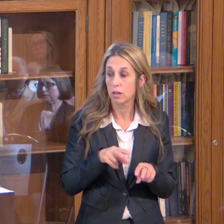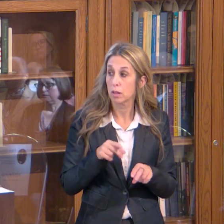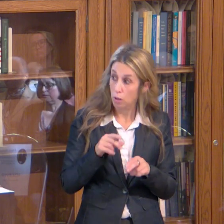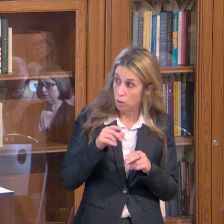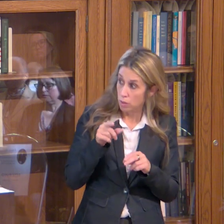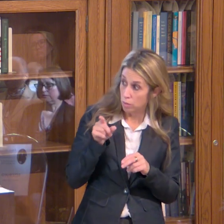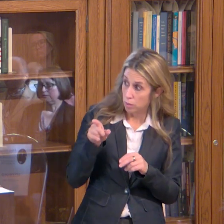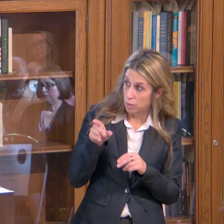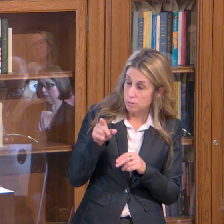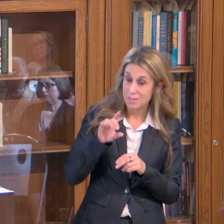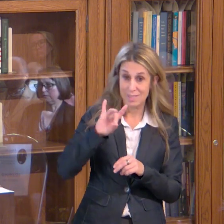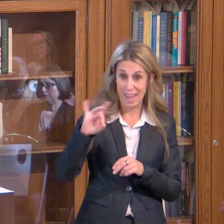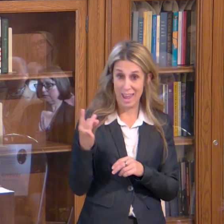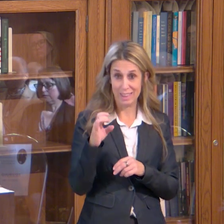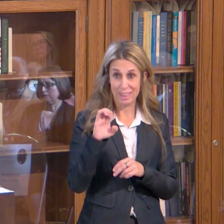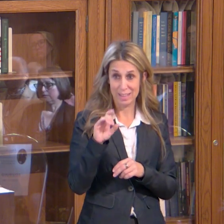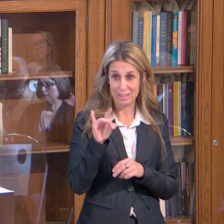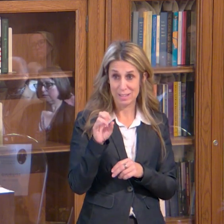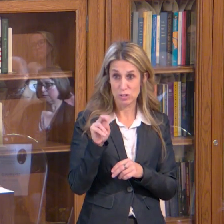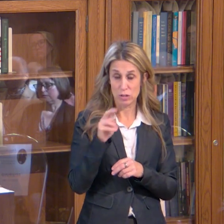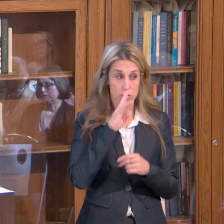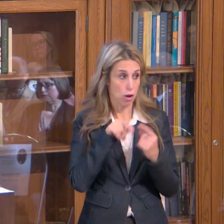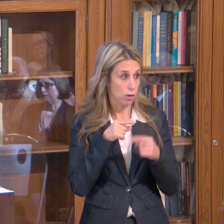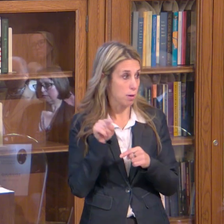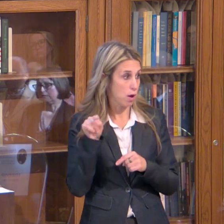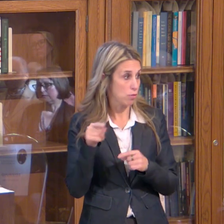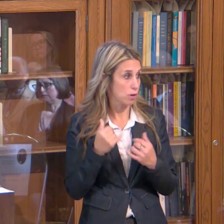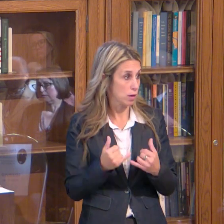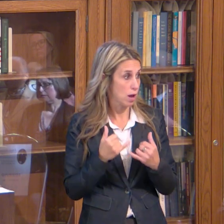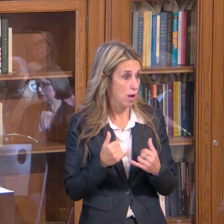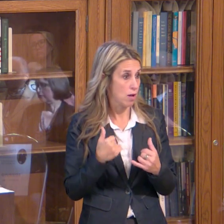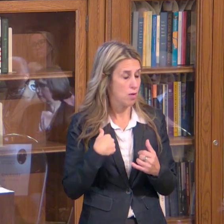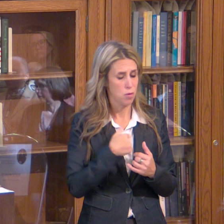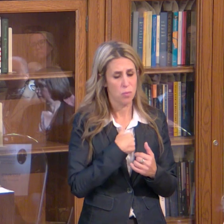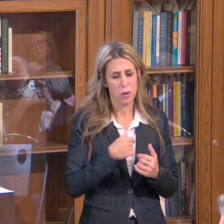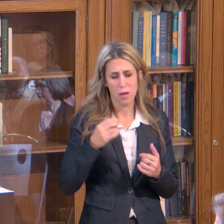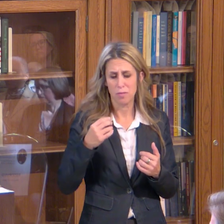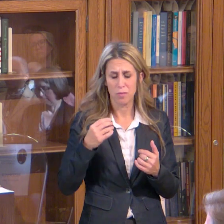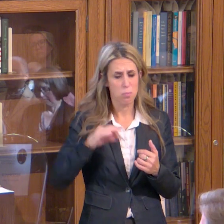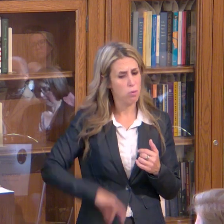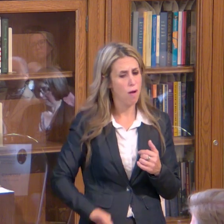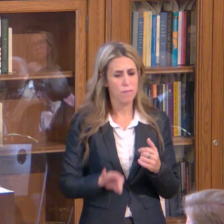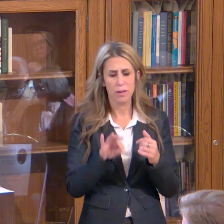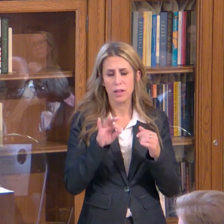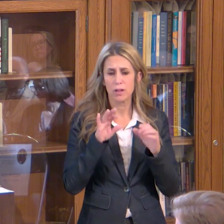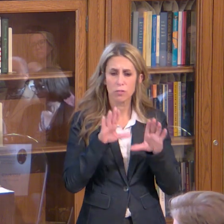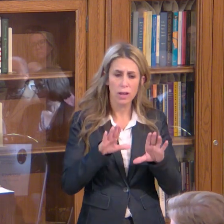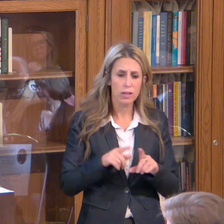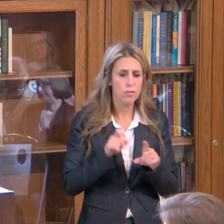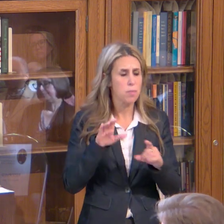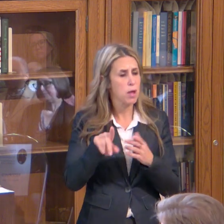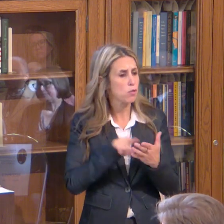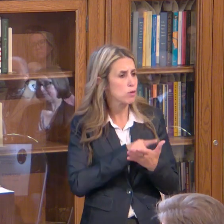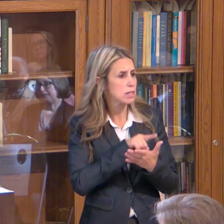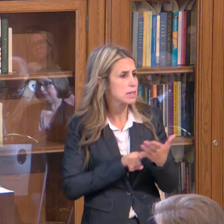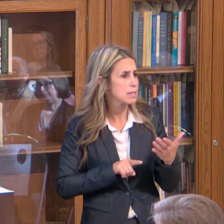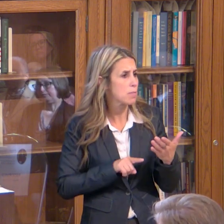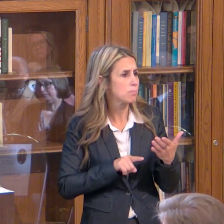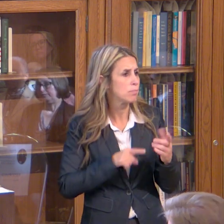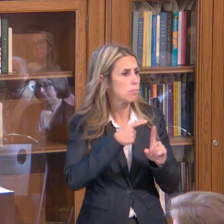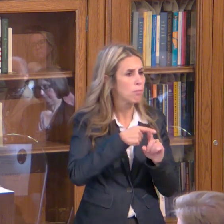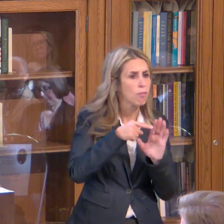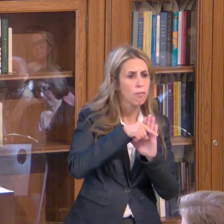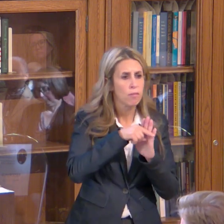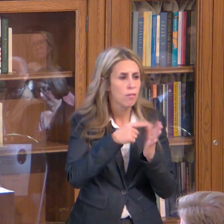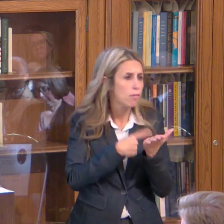the eighth edition that he's talking about we have profited greatly from their criticis criticisms and we hope this